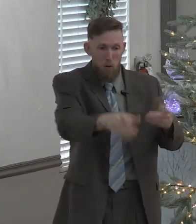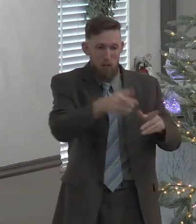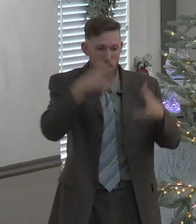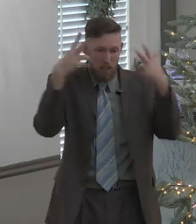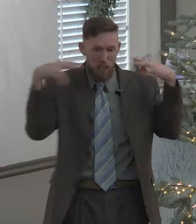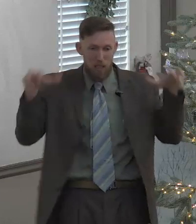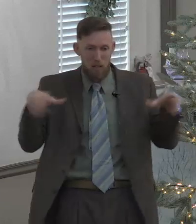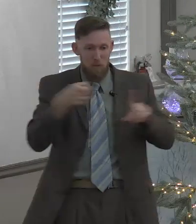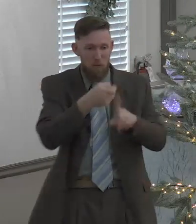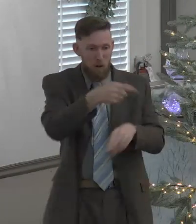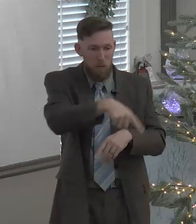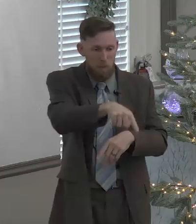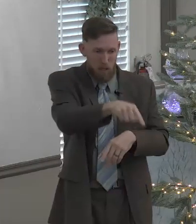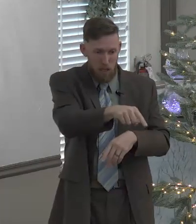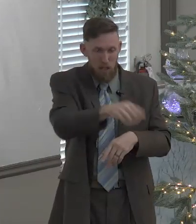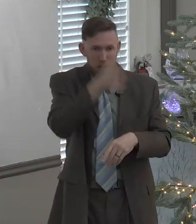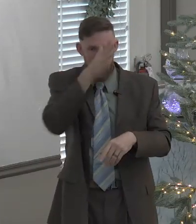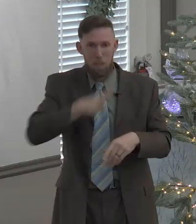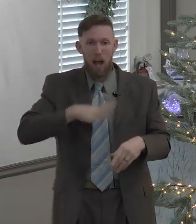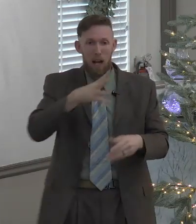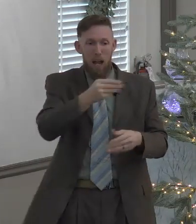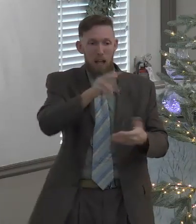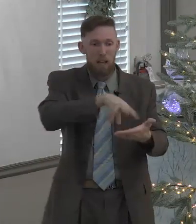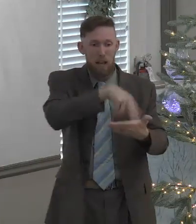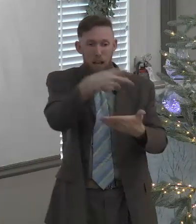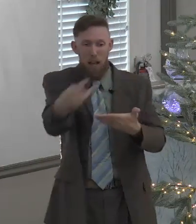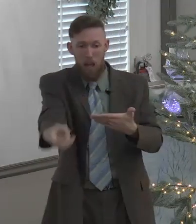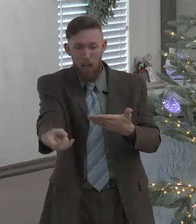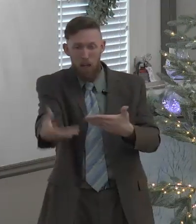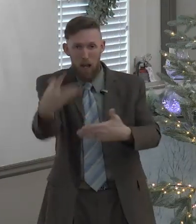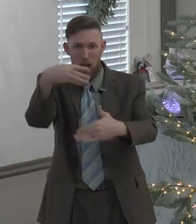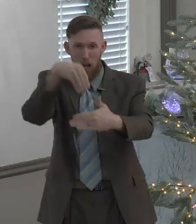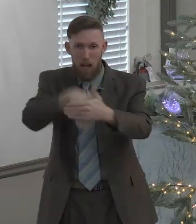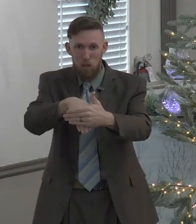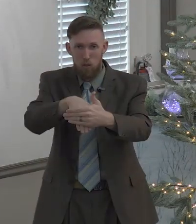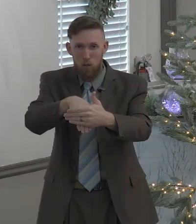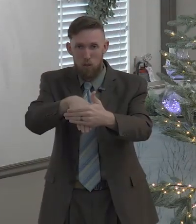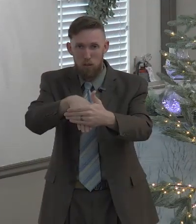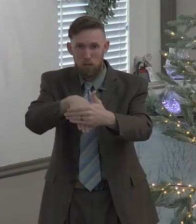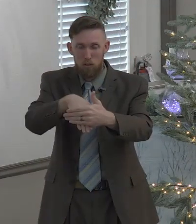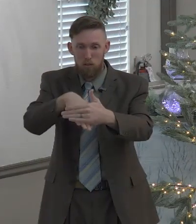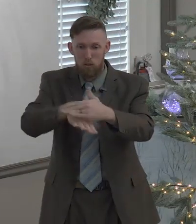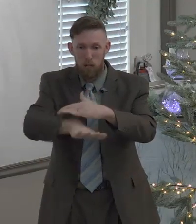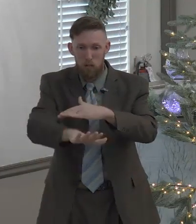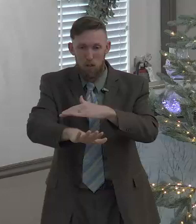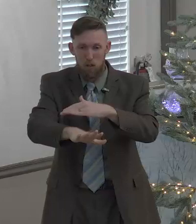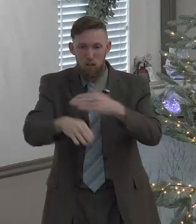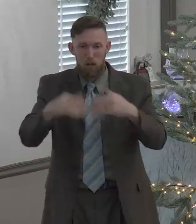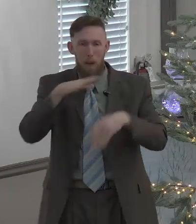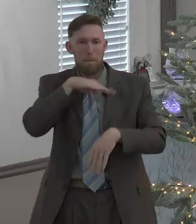Jesus casts them out, and they go into a herd of swine, and